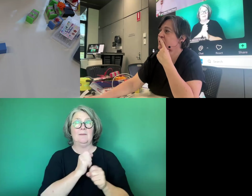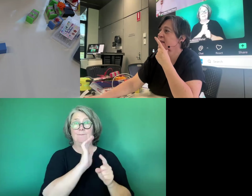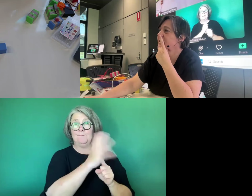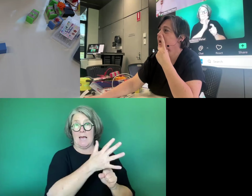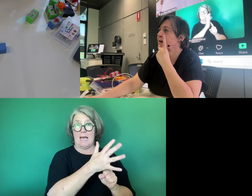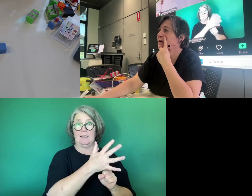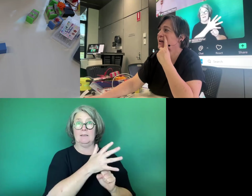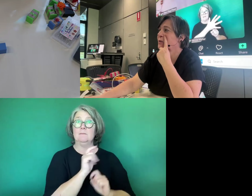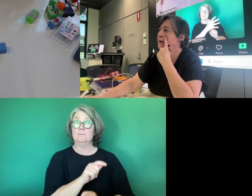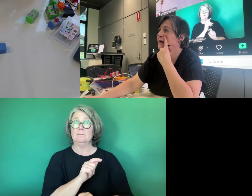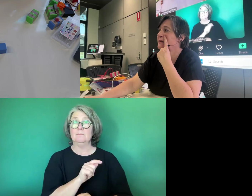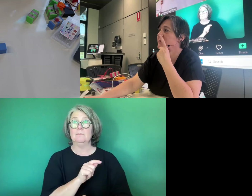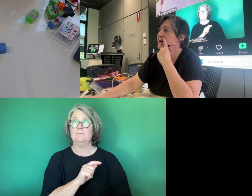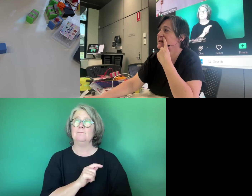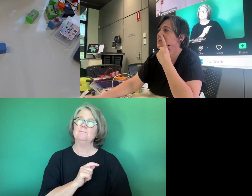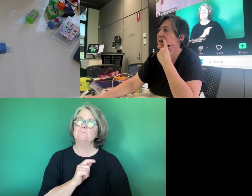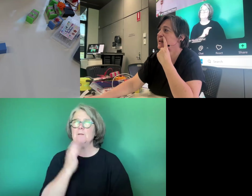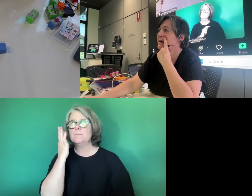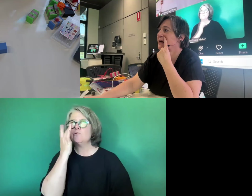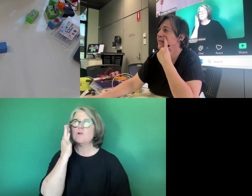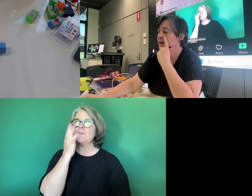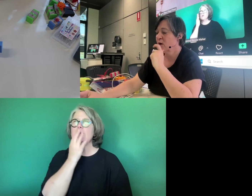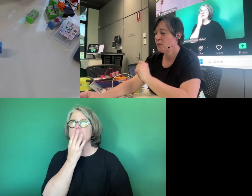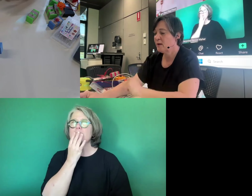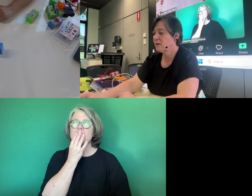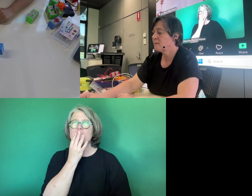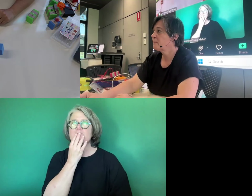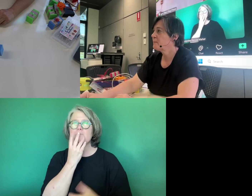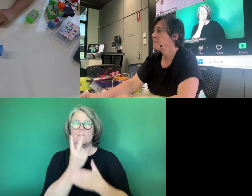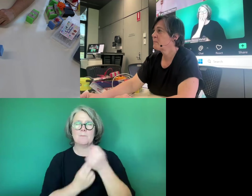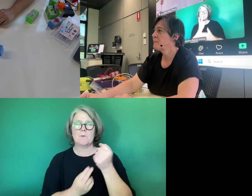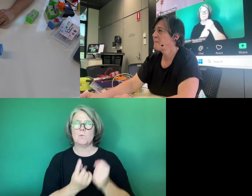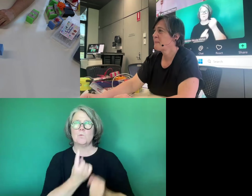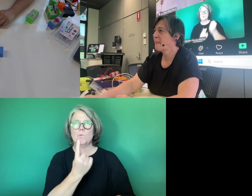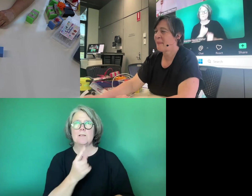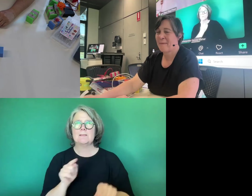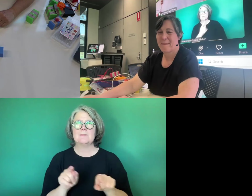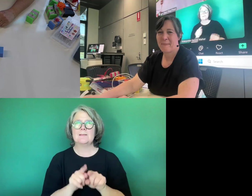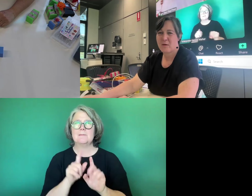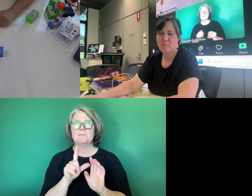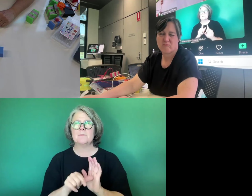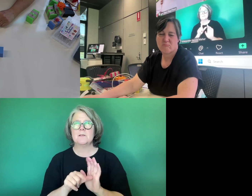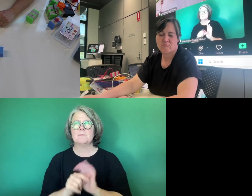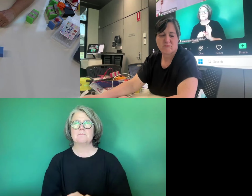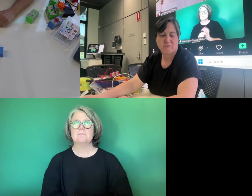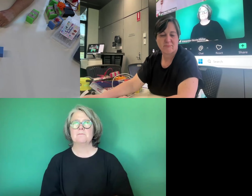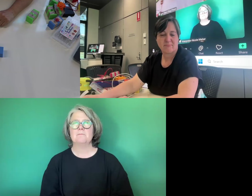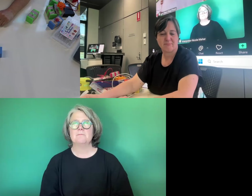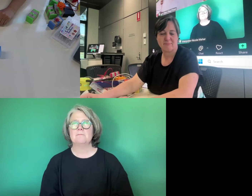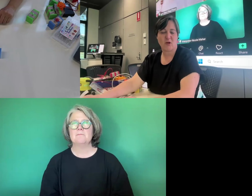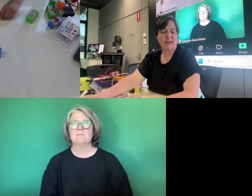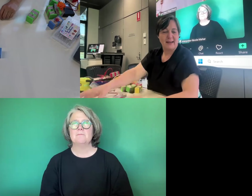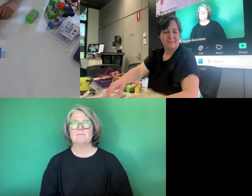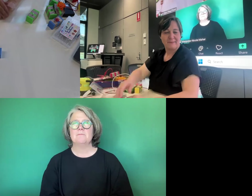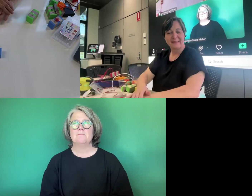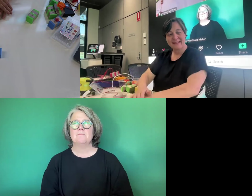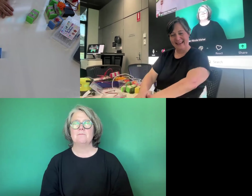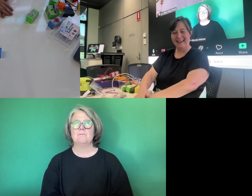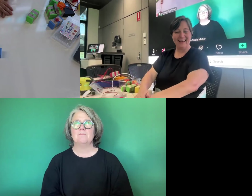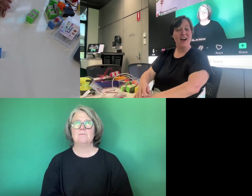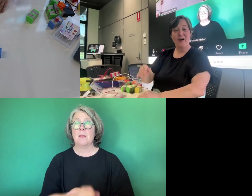I'm just trying to think how to incorporate them in together. You don't have to incorporate them together. It can be two separate things.